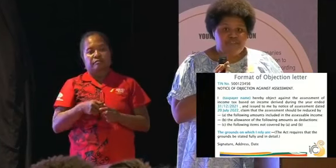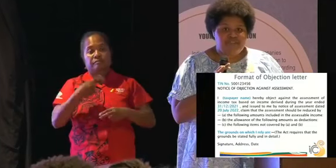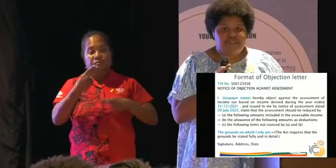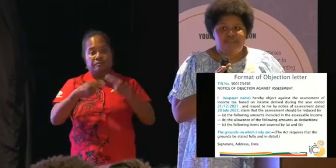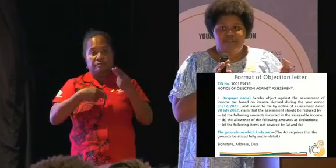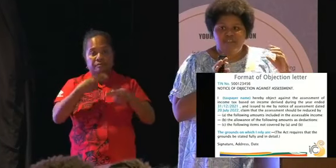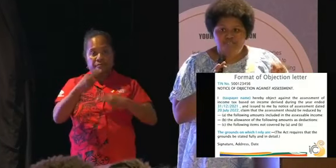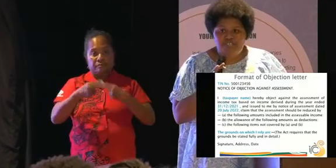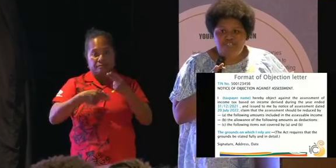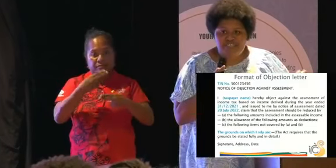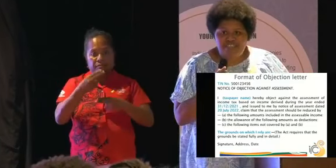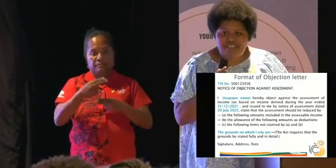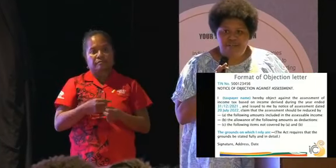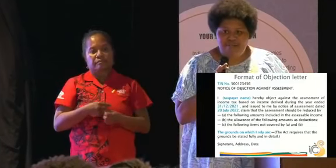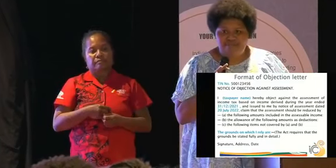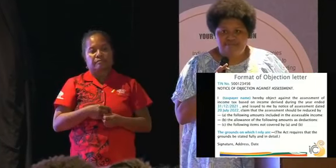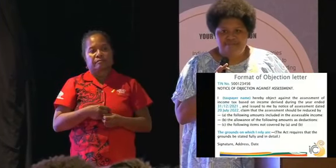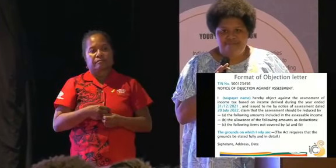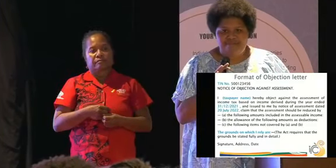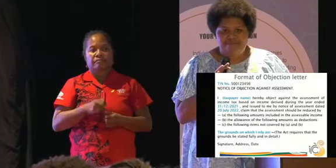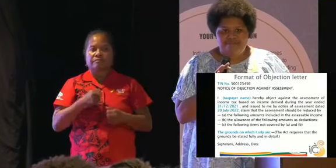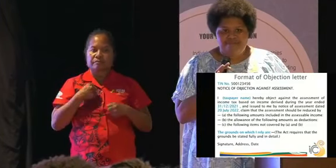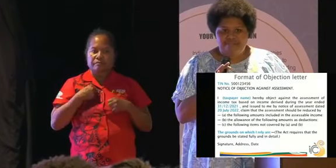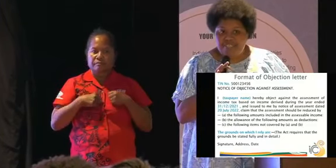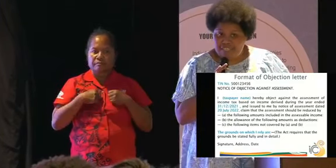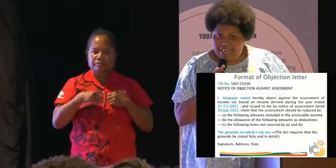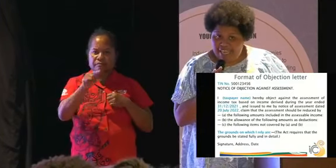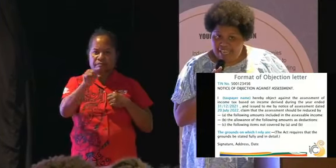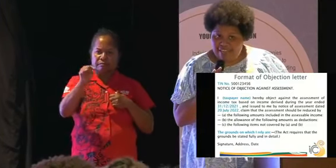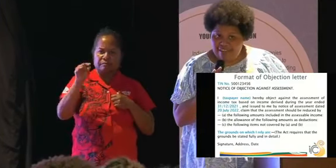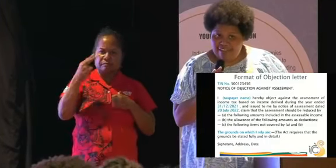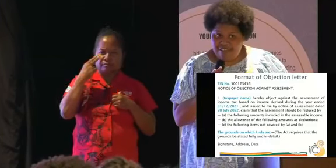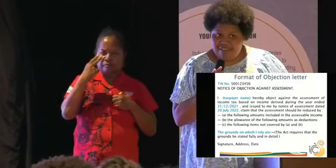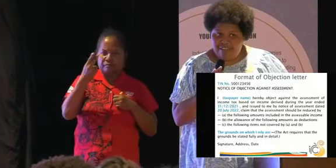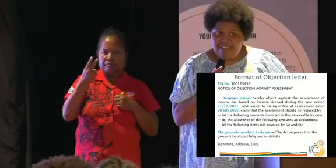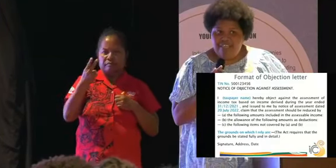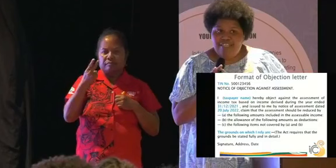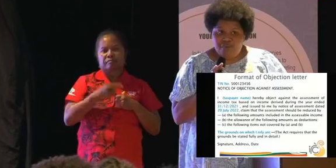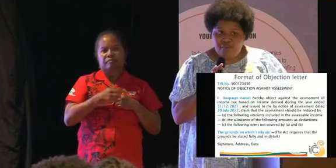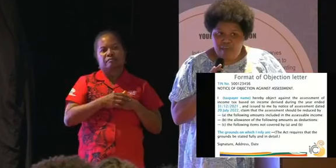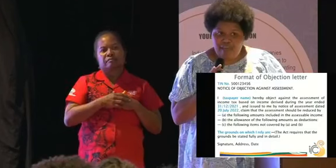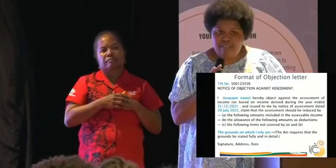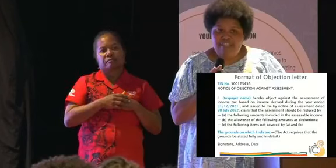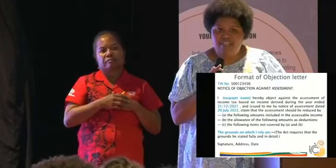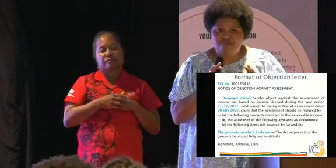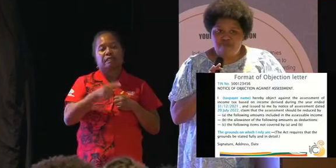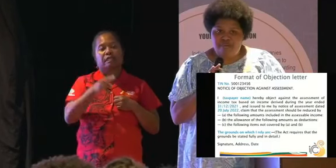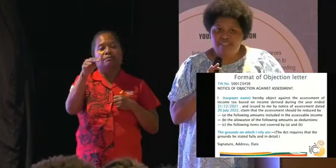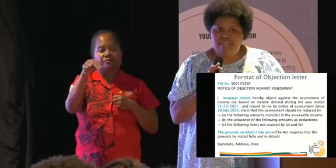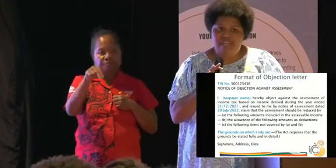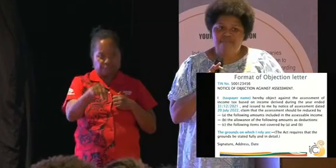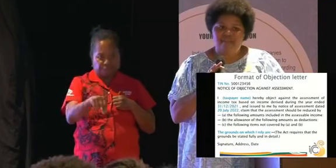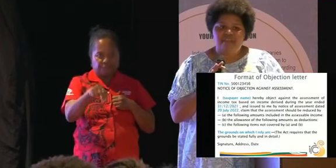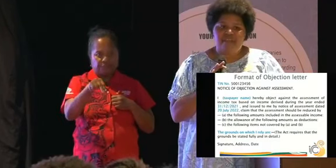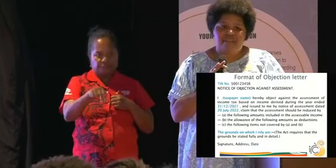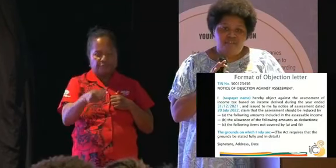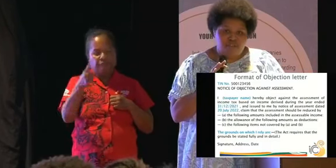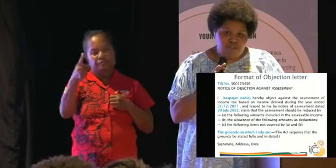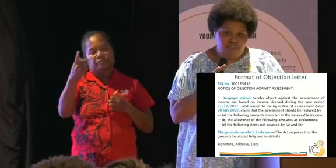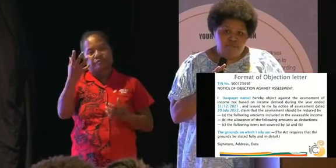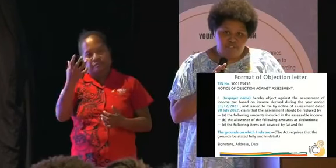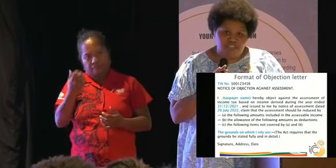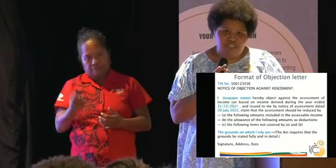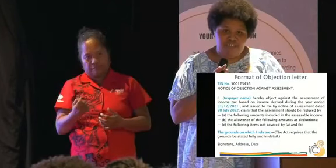No grounds, your objection is kicked out. Is it clear? It's a requirement that you must have